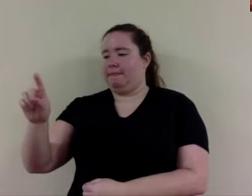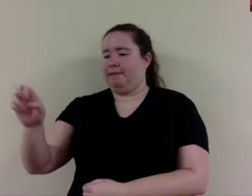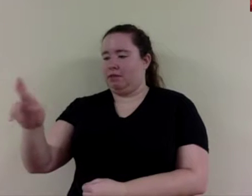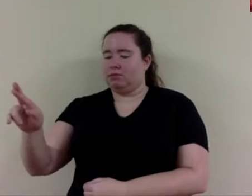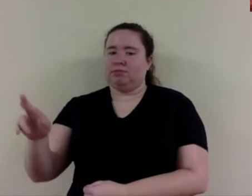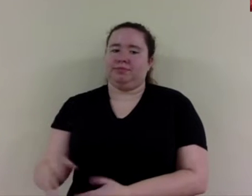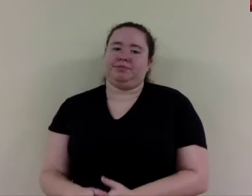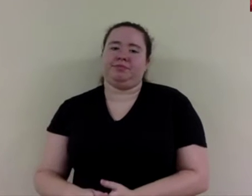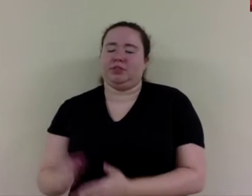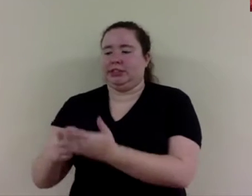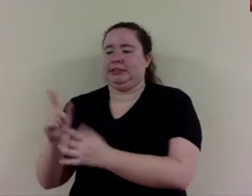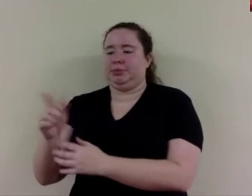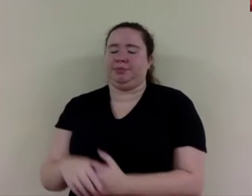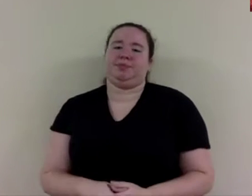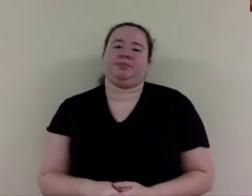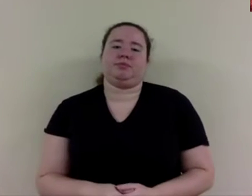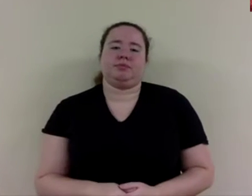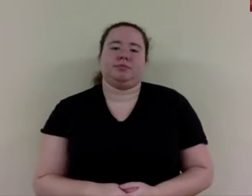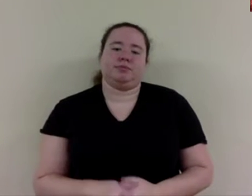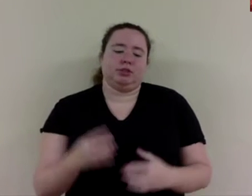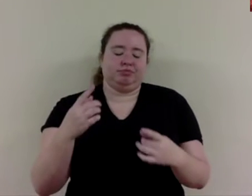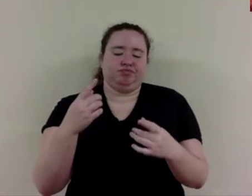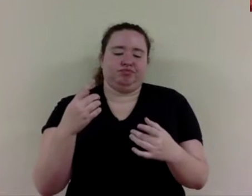about the digestive system as a whole, we can see that it really does